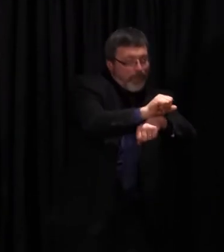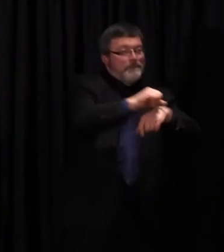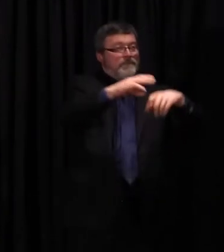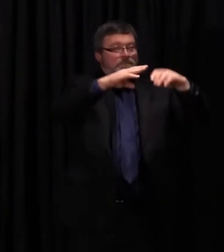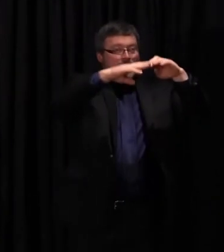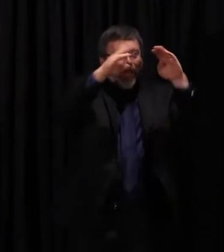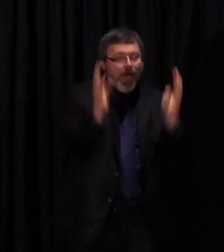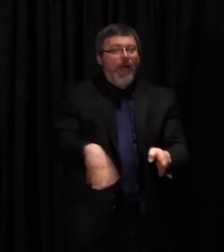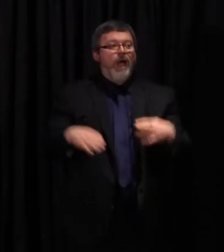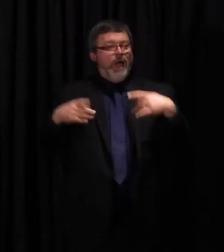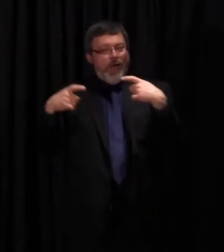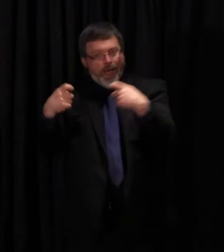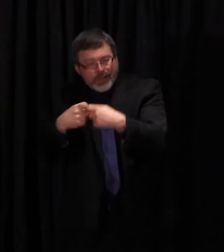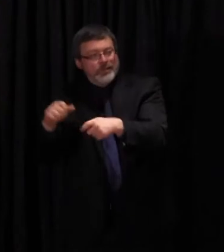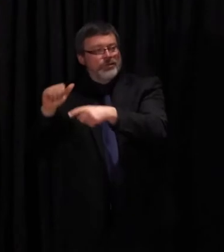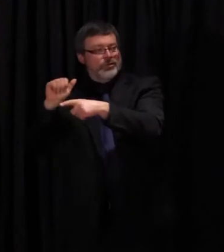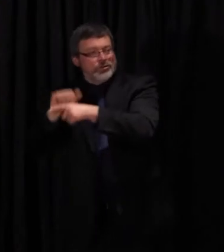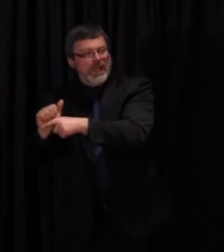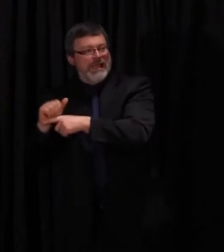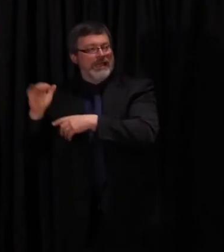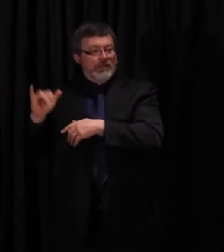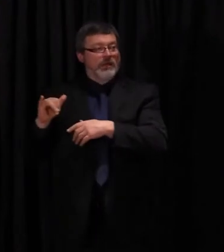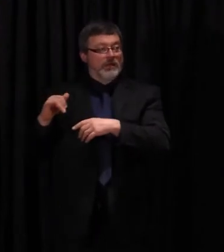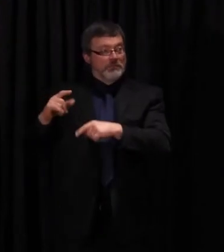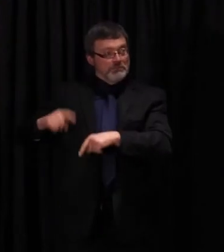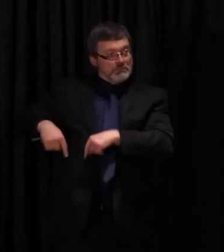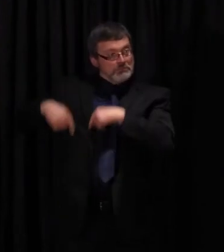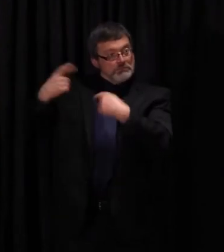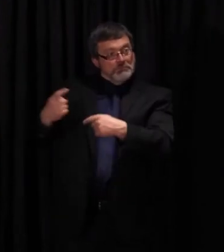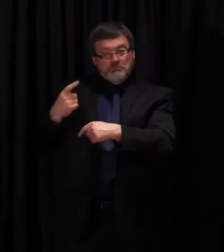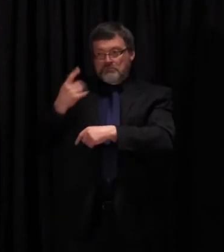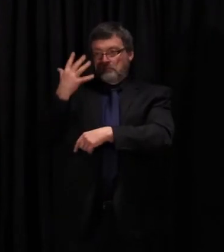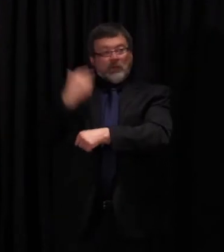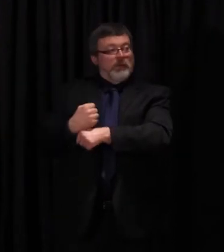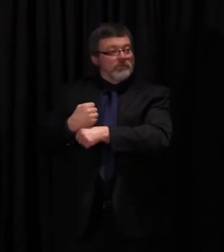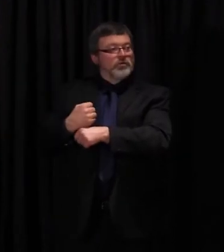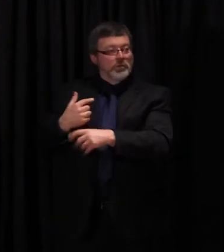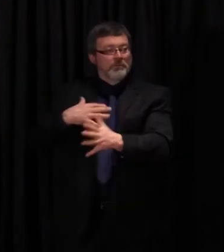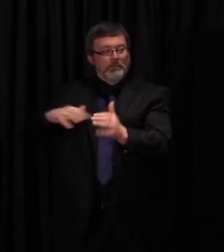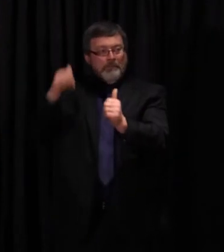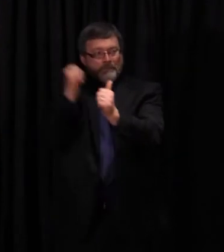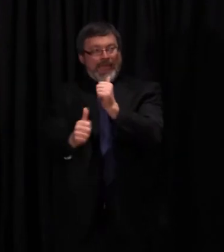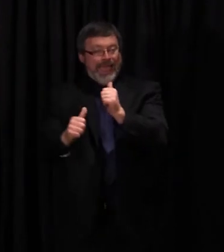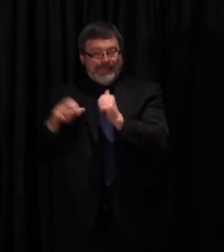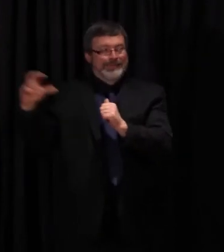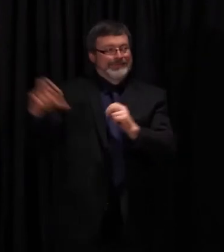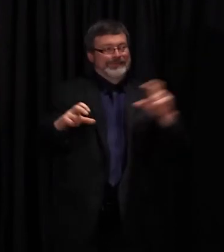Twice over the last 5 years, we passed the largest investments in housing in the state's history.